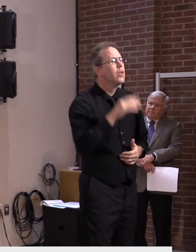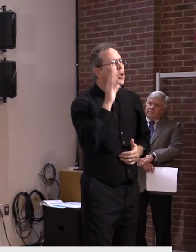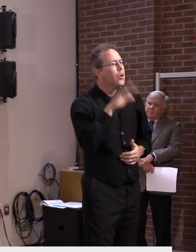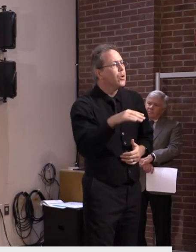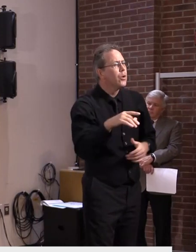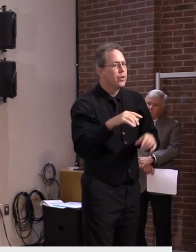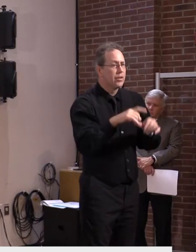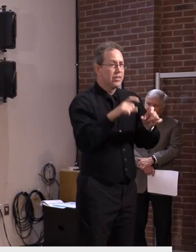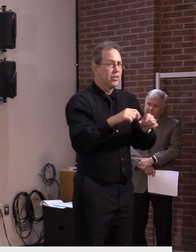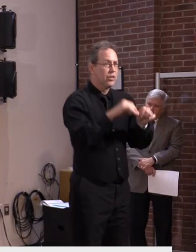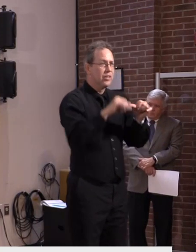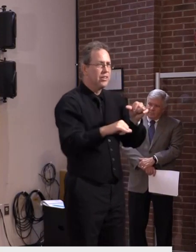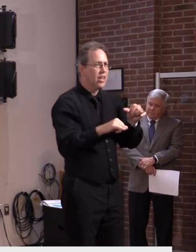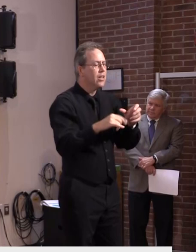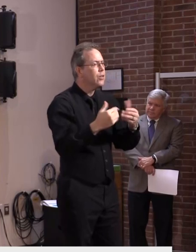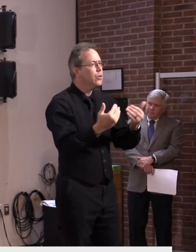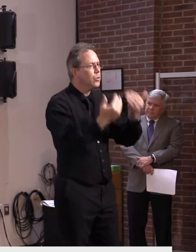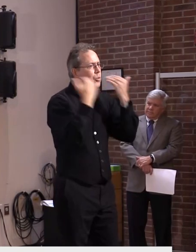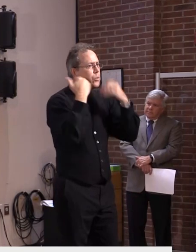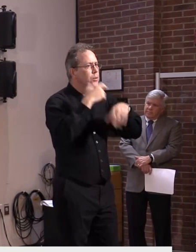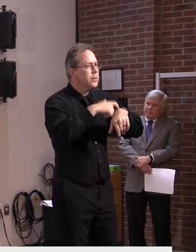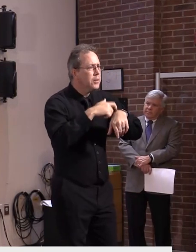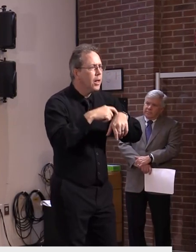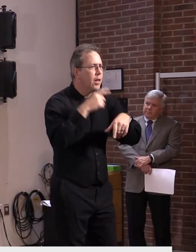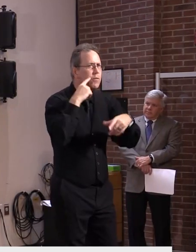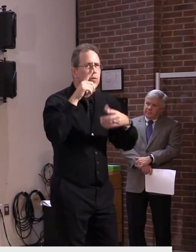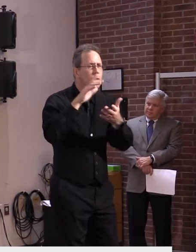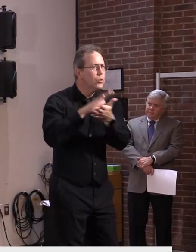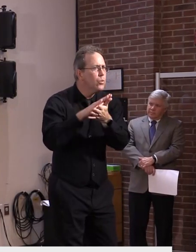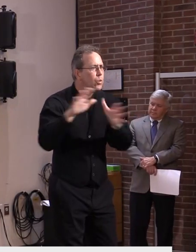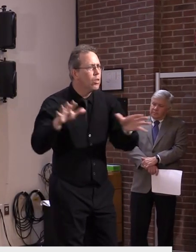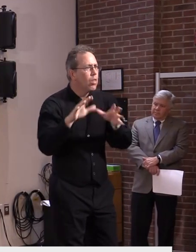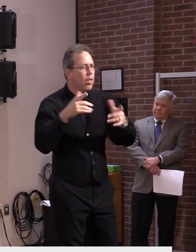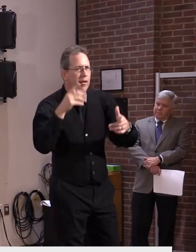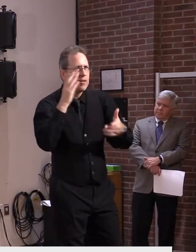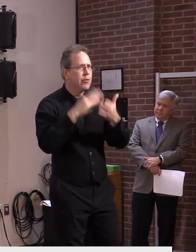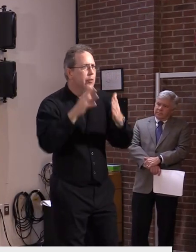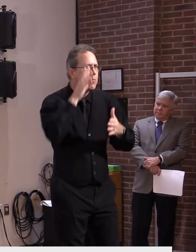significant disruption to their routines when students are placed in quarantine.